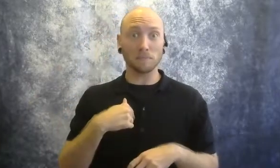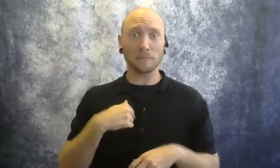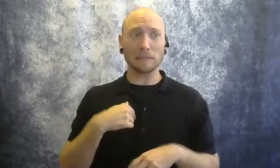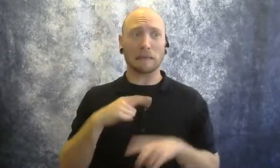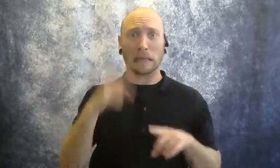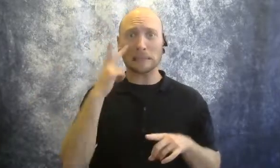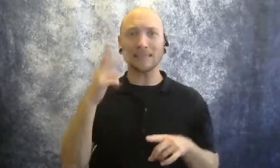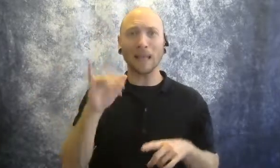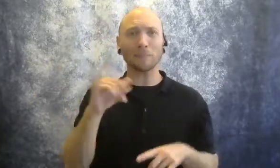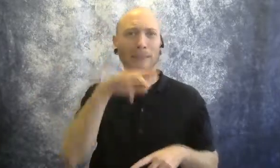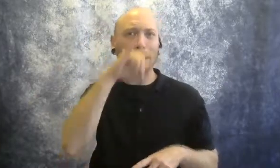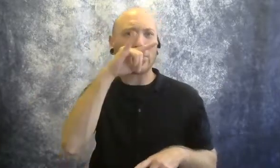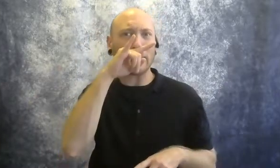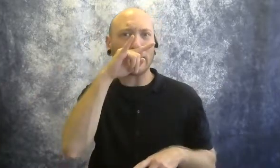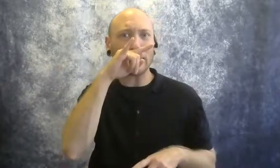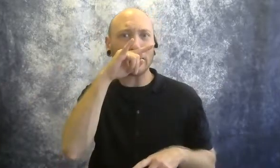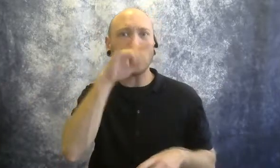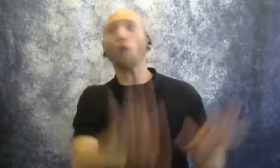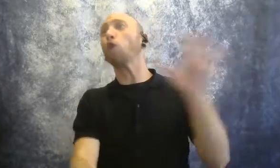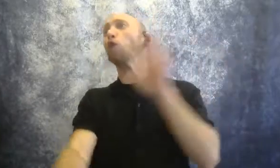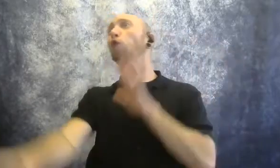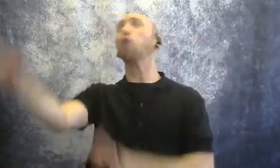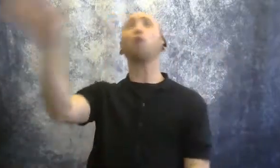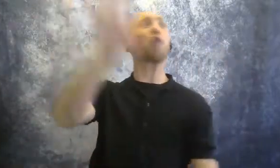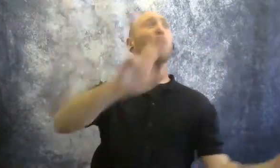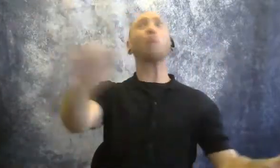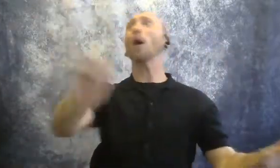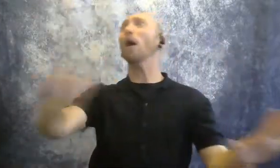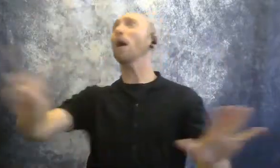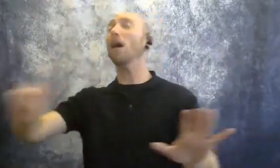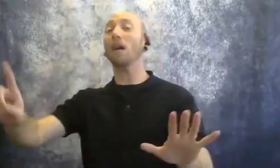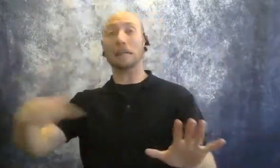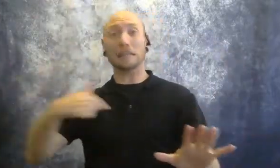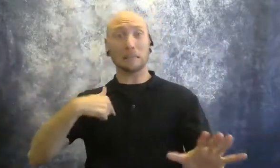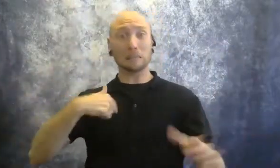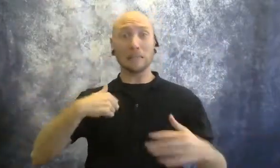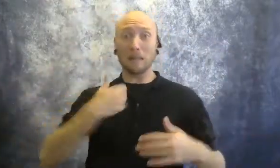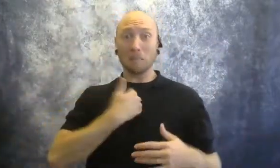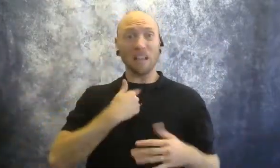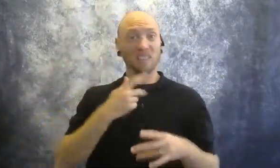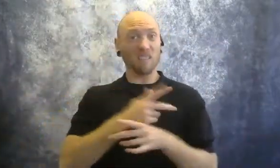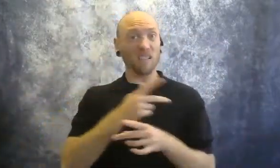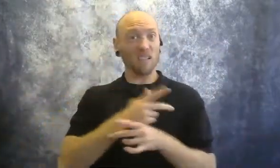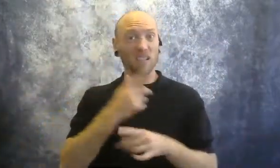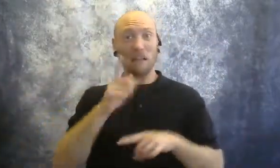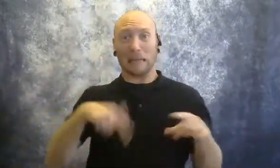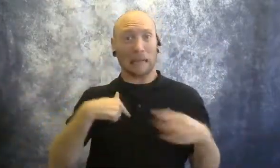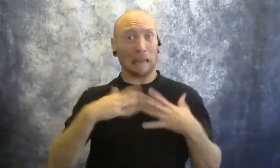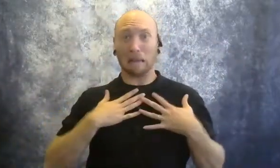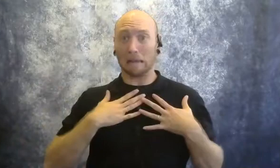to trust it because I can't see my way. I'm just a little kid at some level. I'm stumbling along here. I don't have the power to